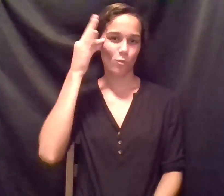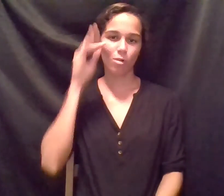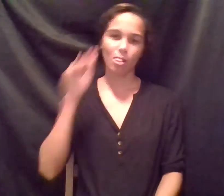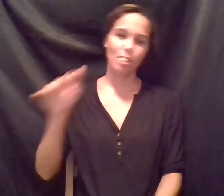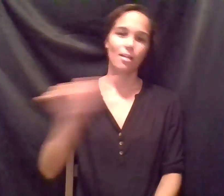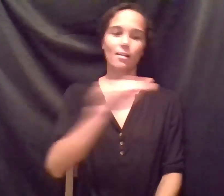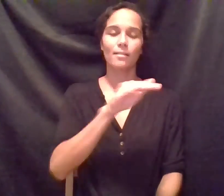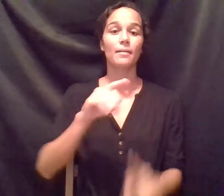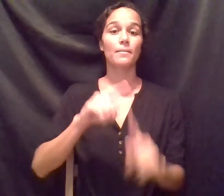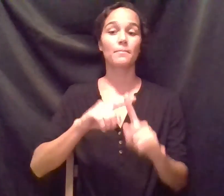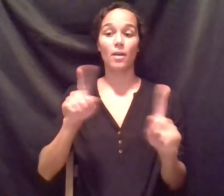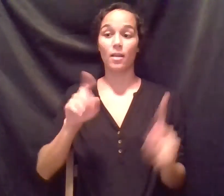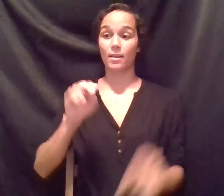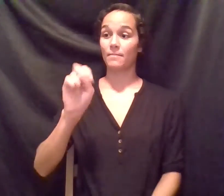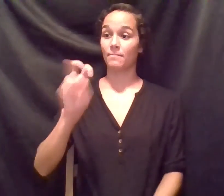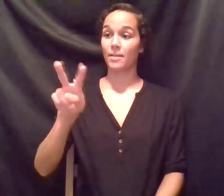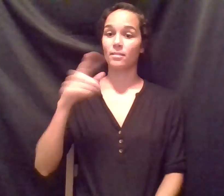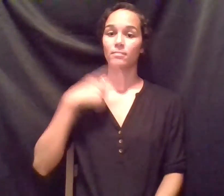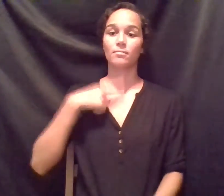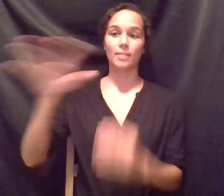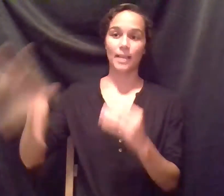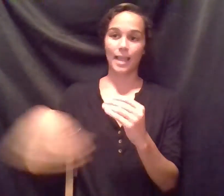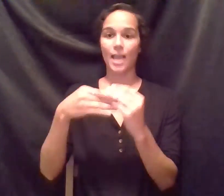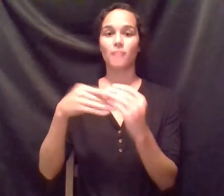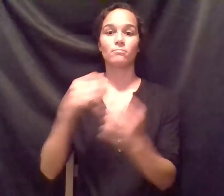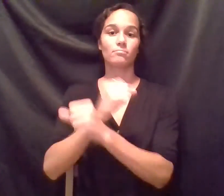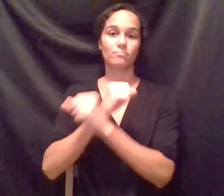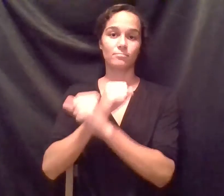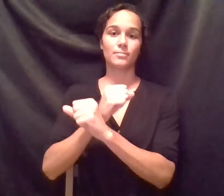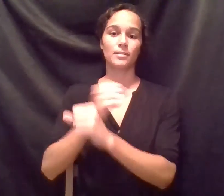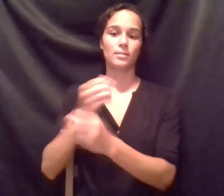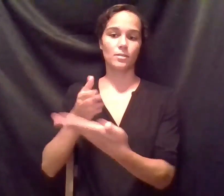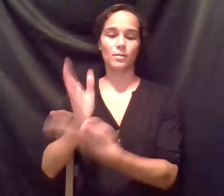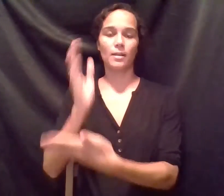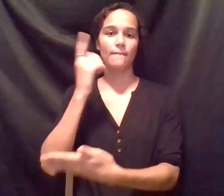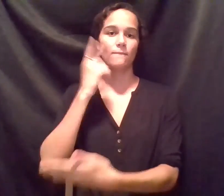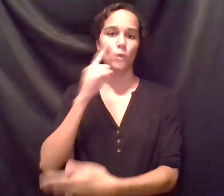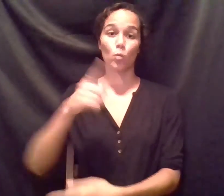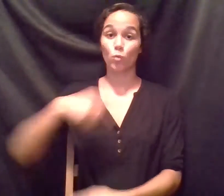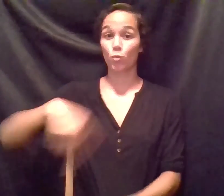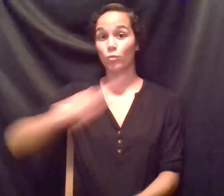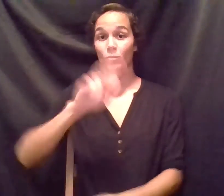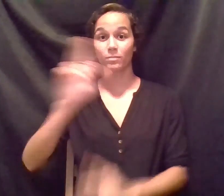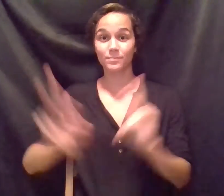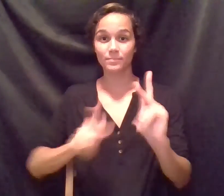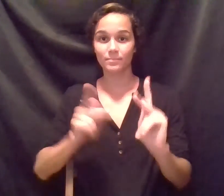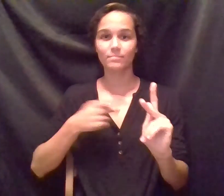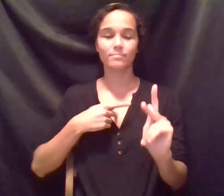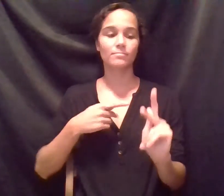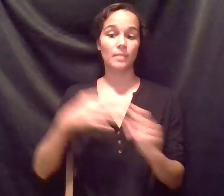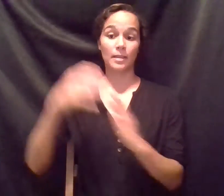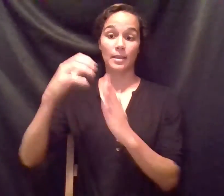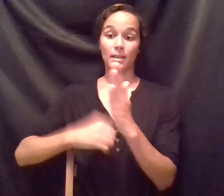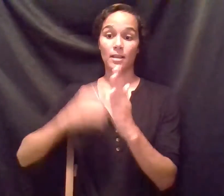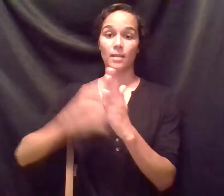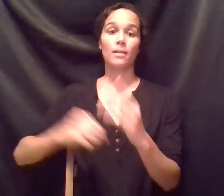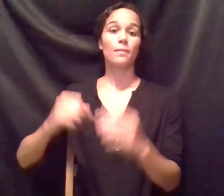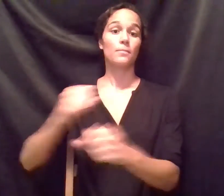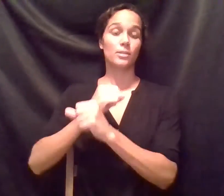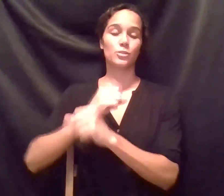more protections than the Constitution. However, they're not allowed to give less protections. Nevada is one of those states that has given